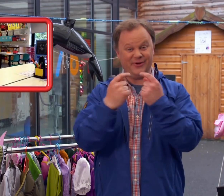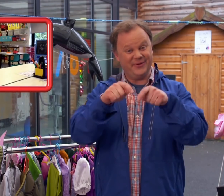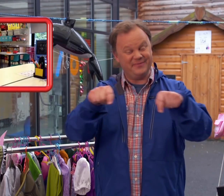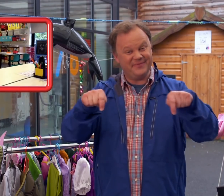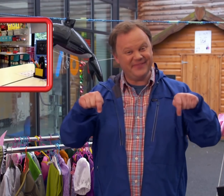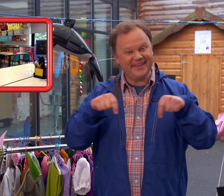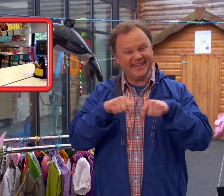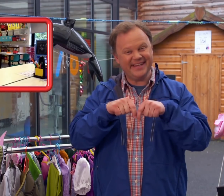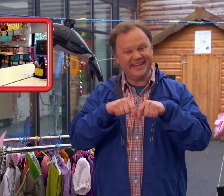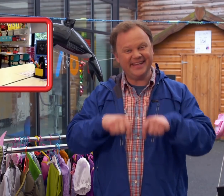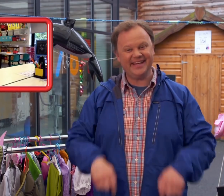Classroom.